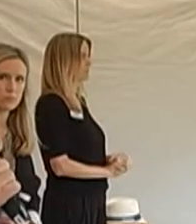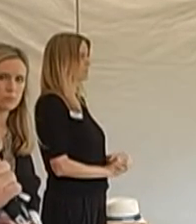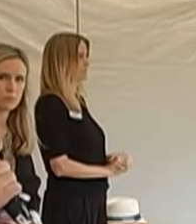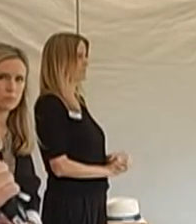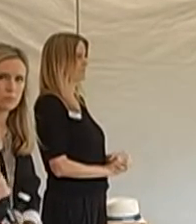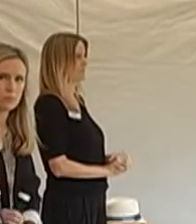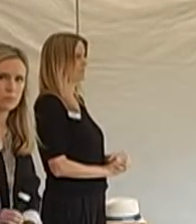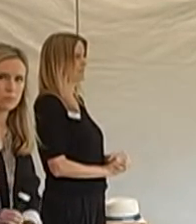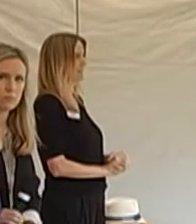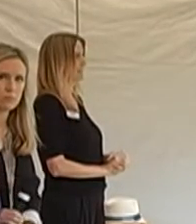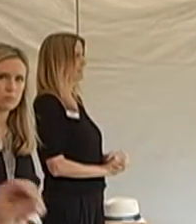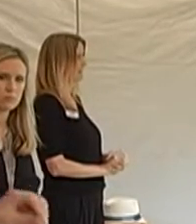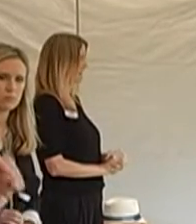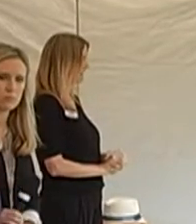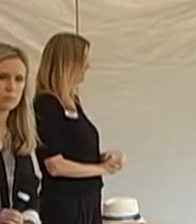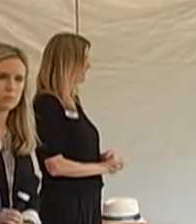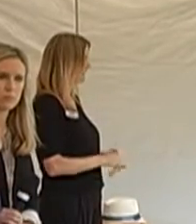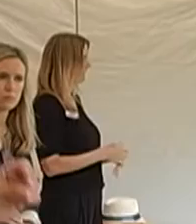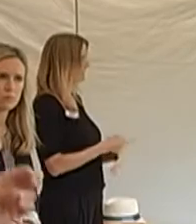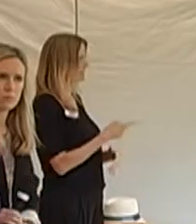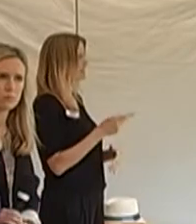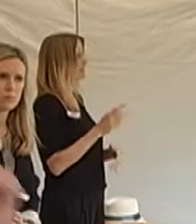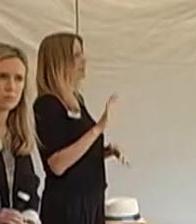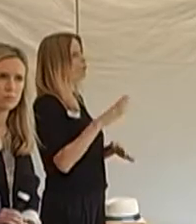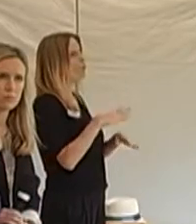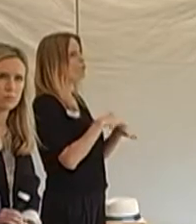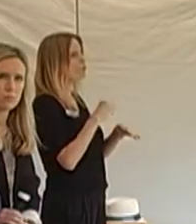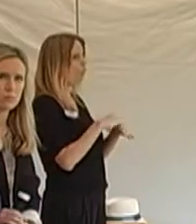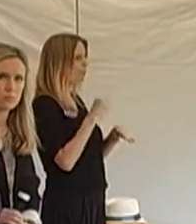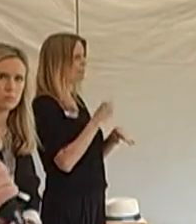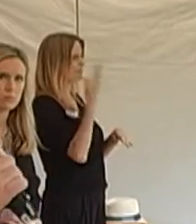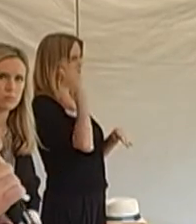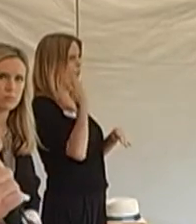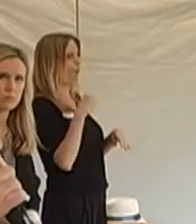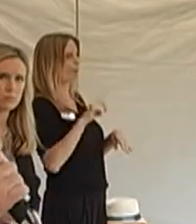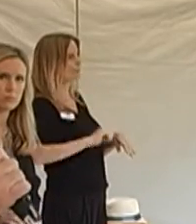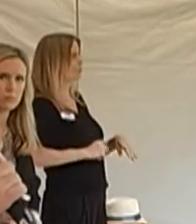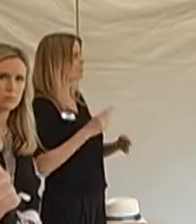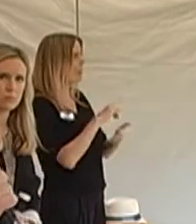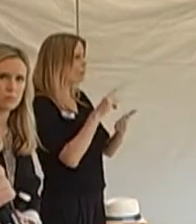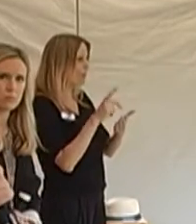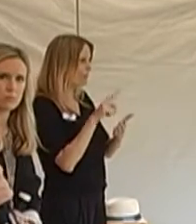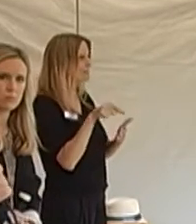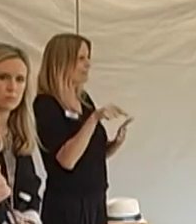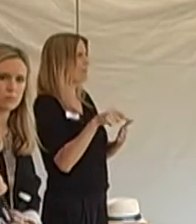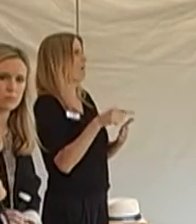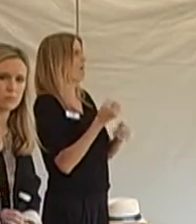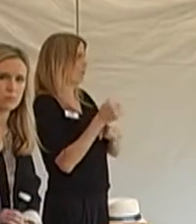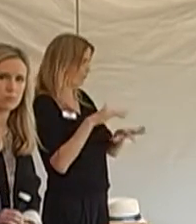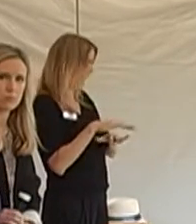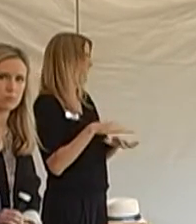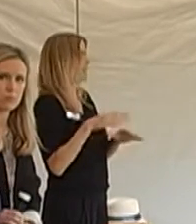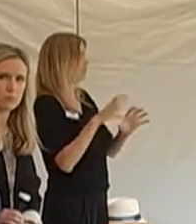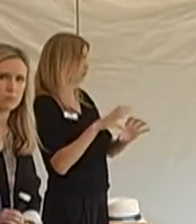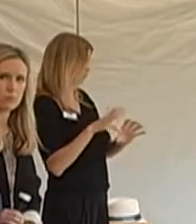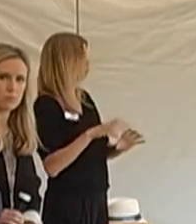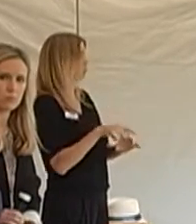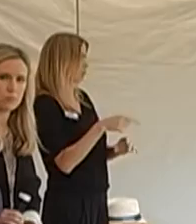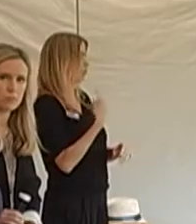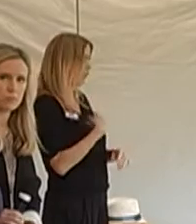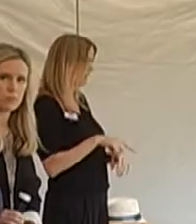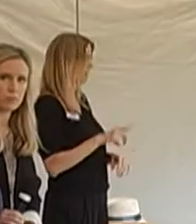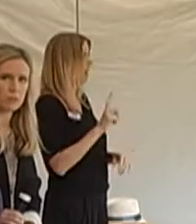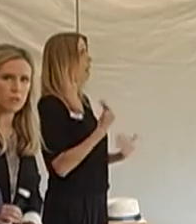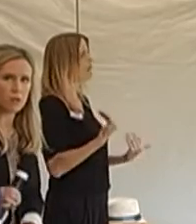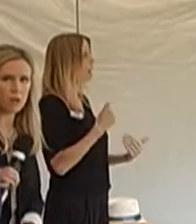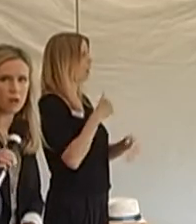among the social changes that took place in the Sweden in those days. And that's what I'm